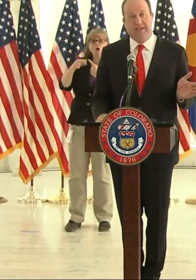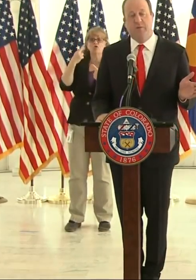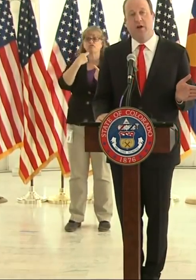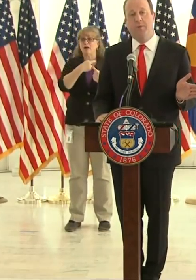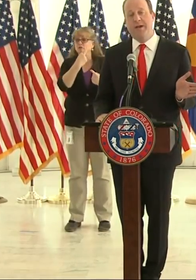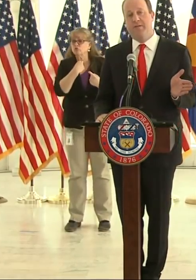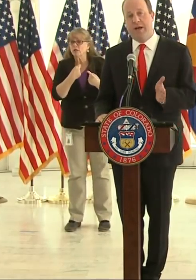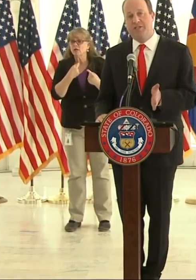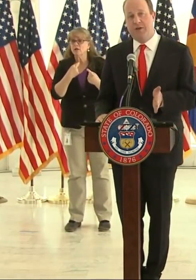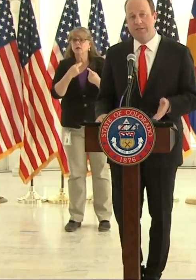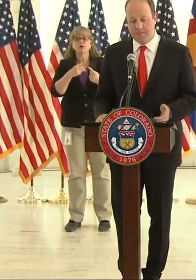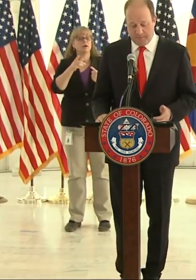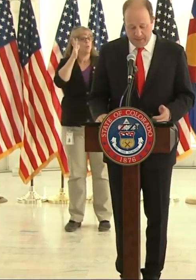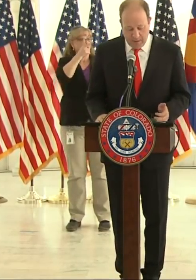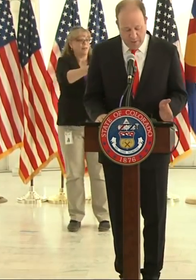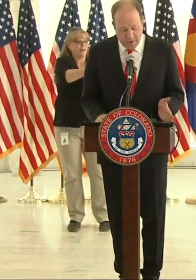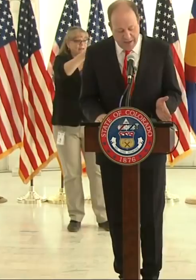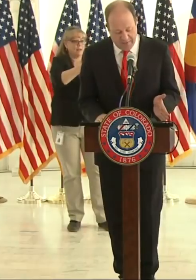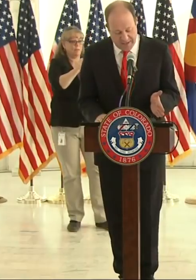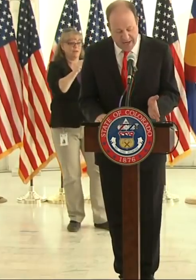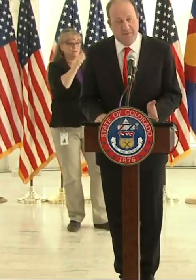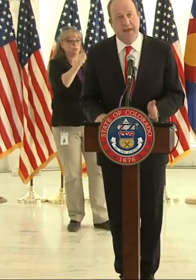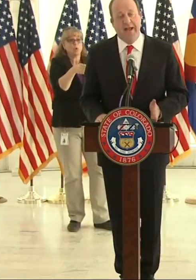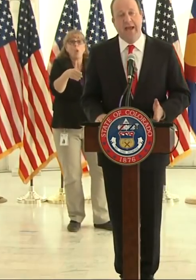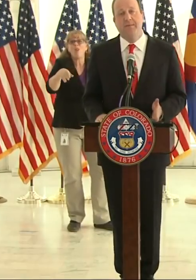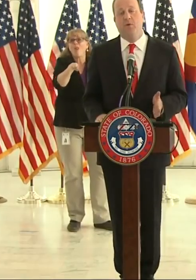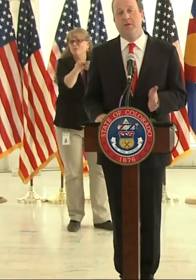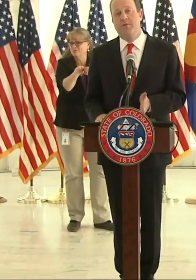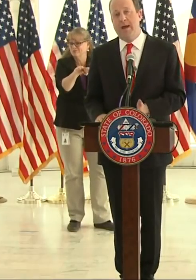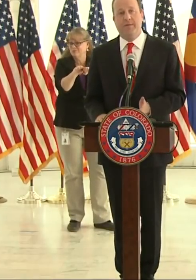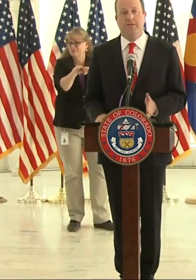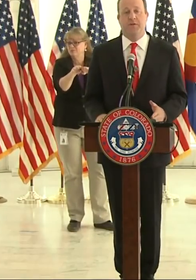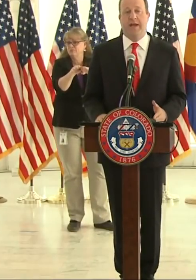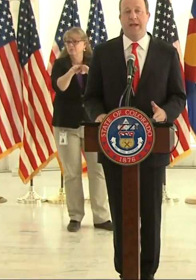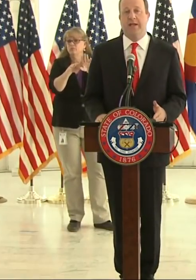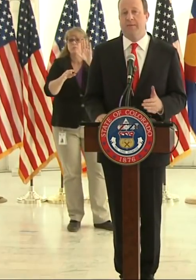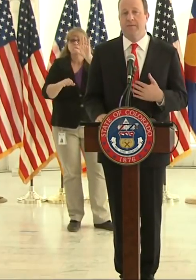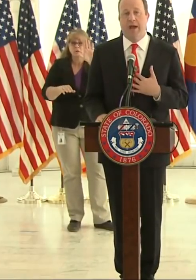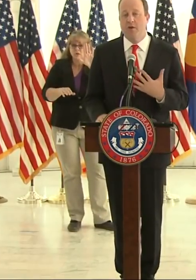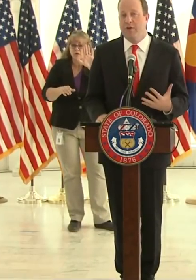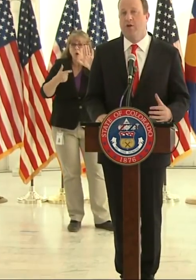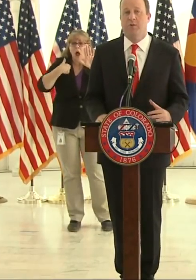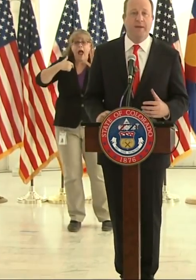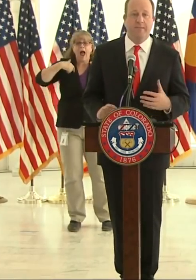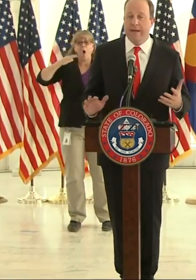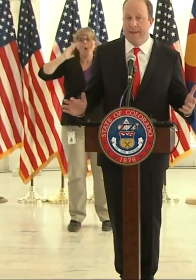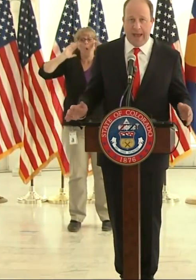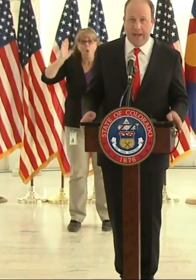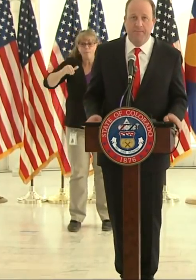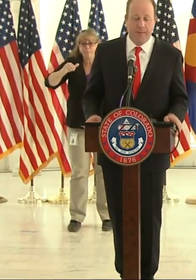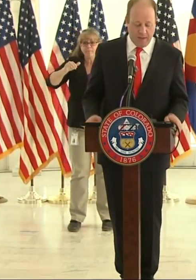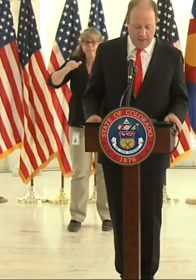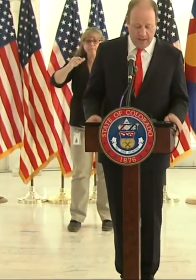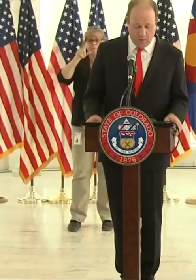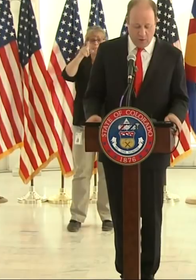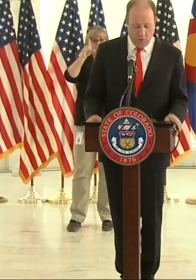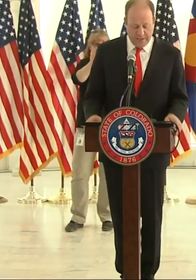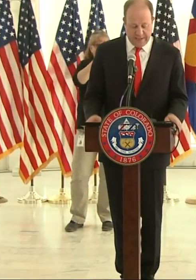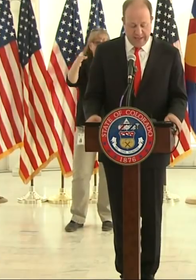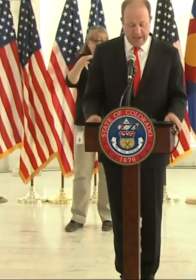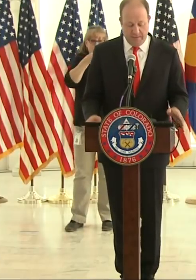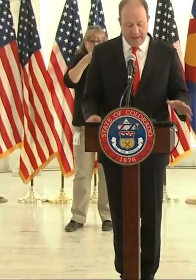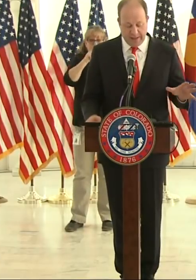a phased-in reopening of restaurants. We don't have the date for that yet or the parameters for that yet. I mean, my own goal would be mid-May.